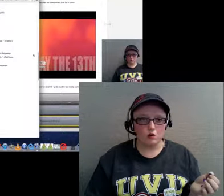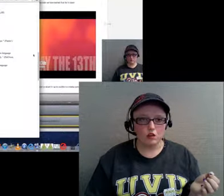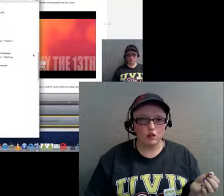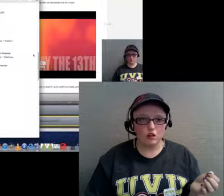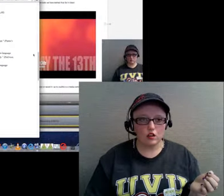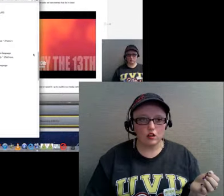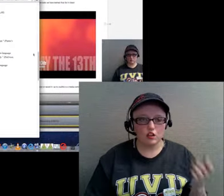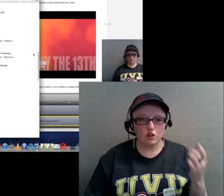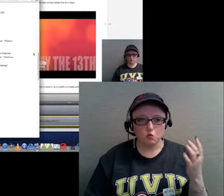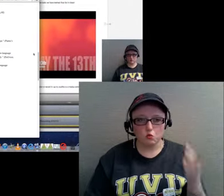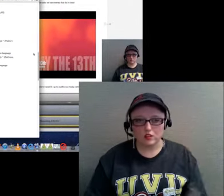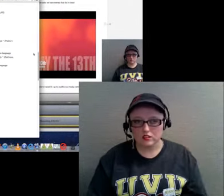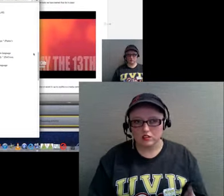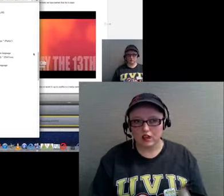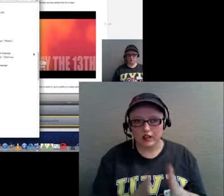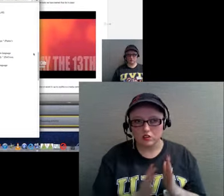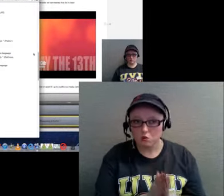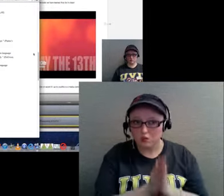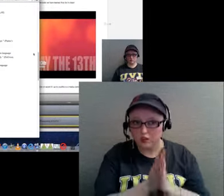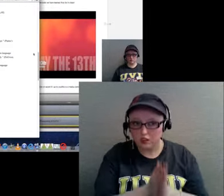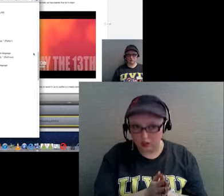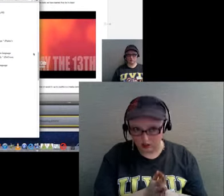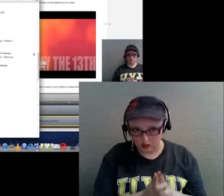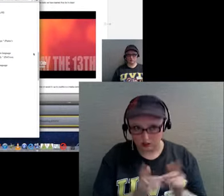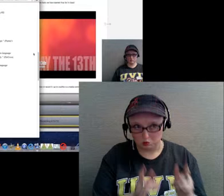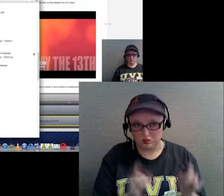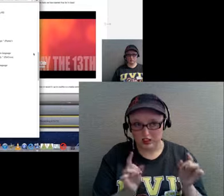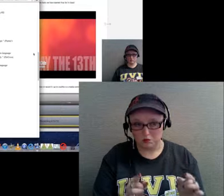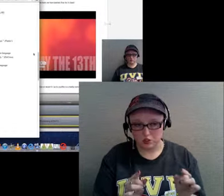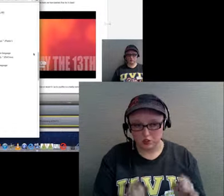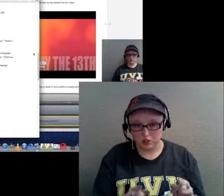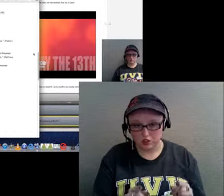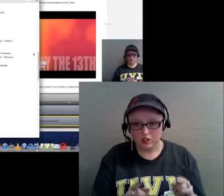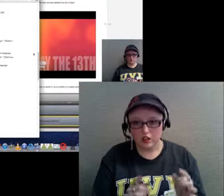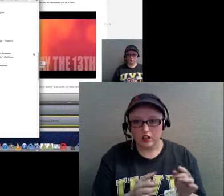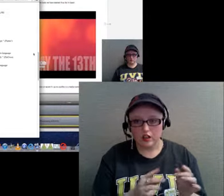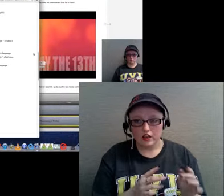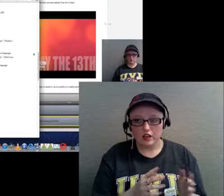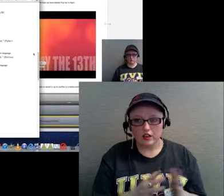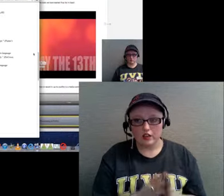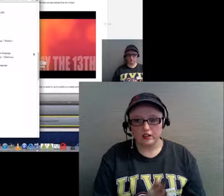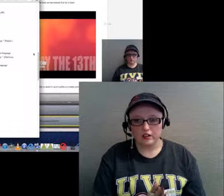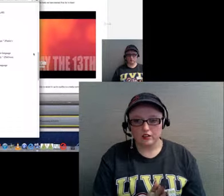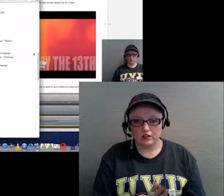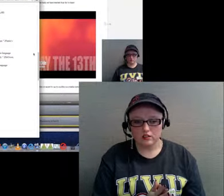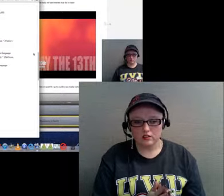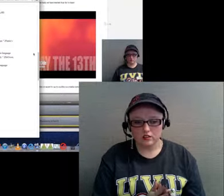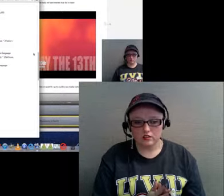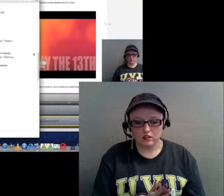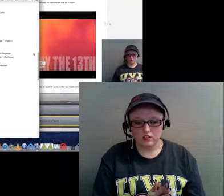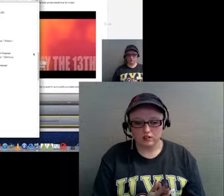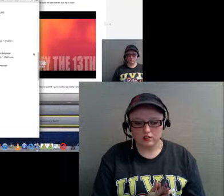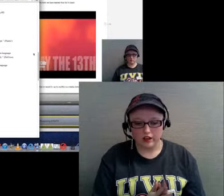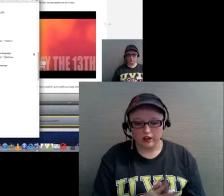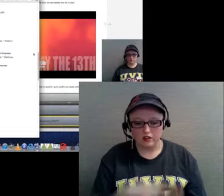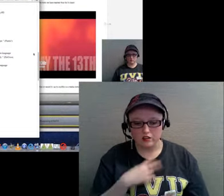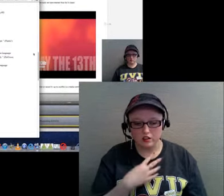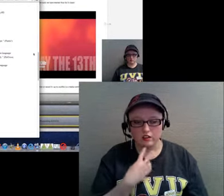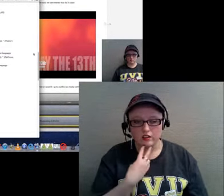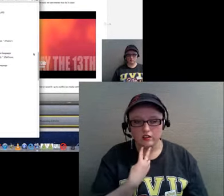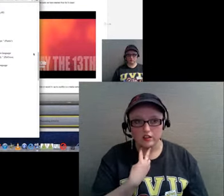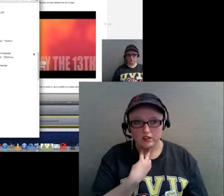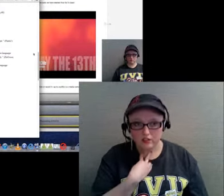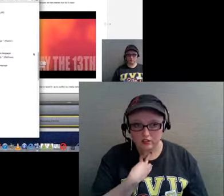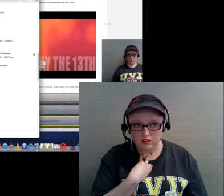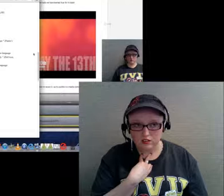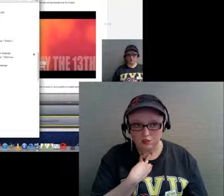Now, I don't think there was ambiguity in the sign